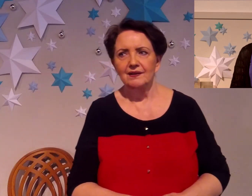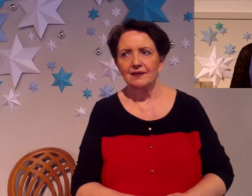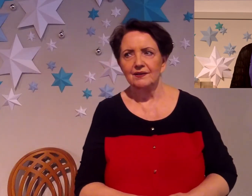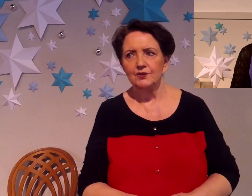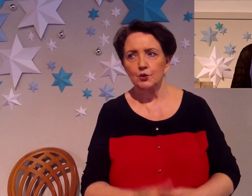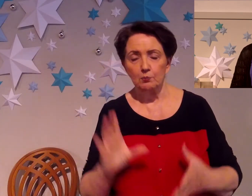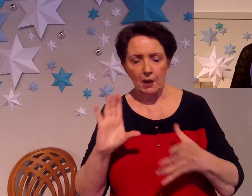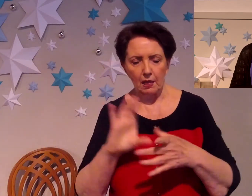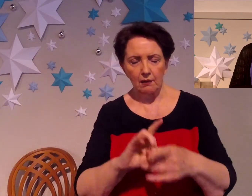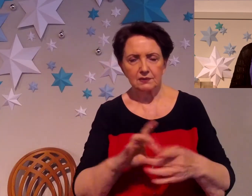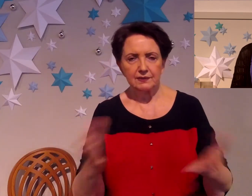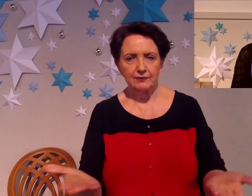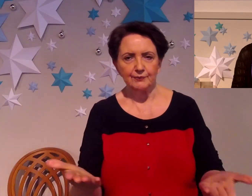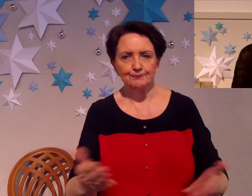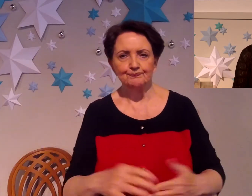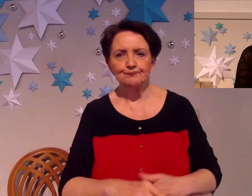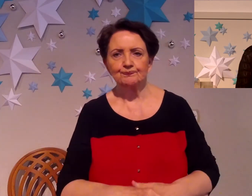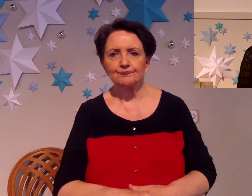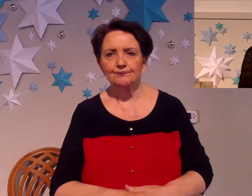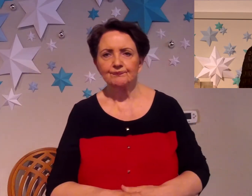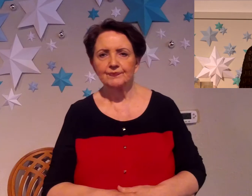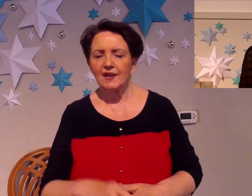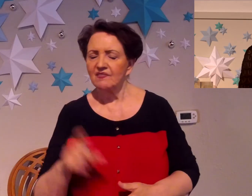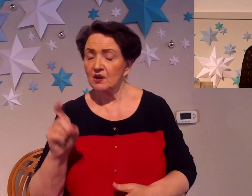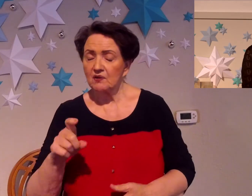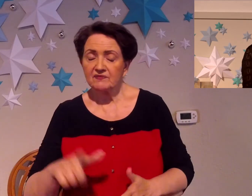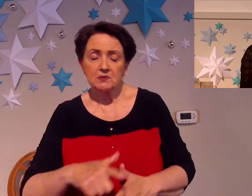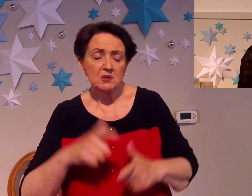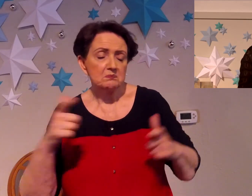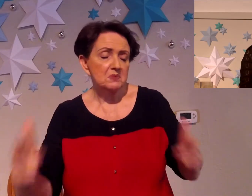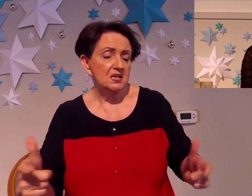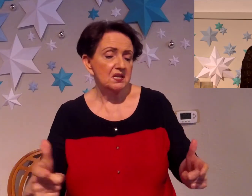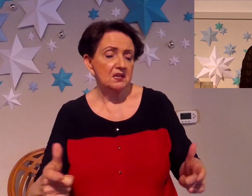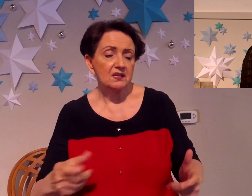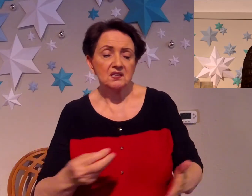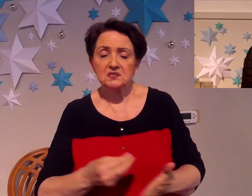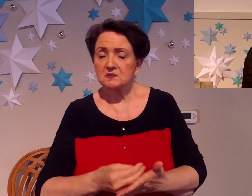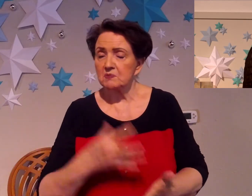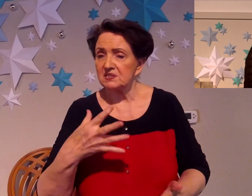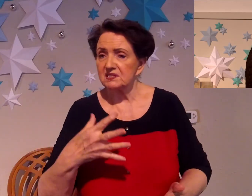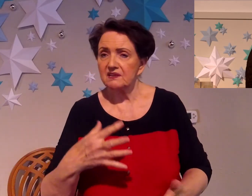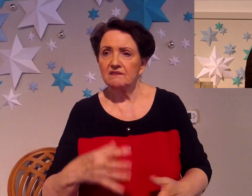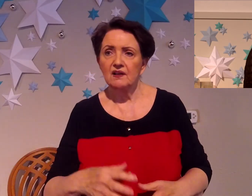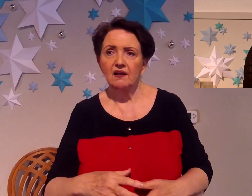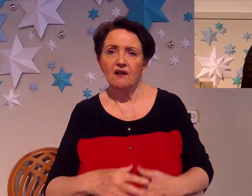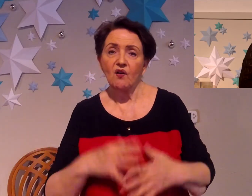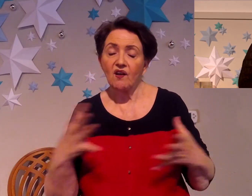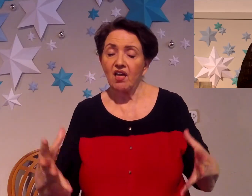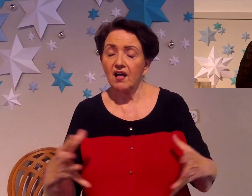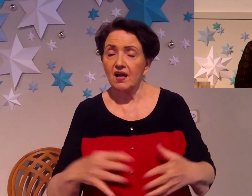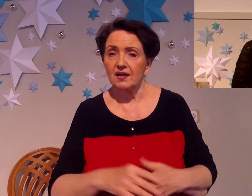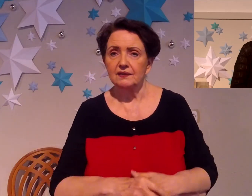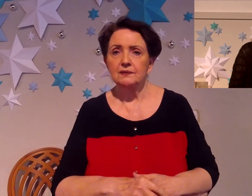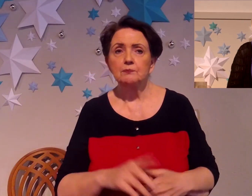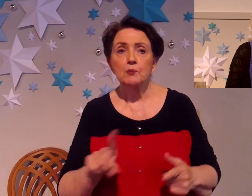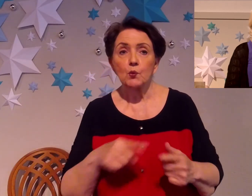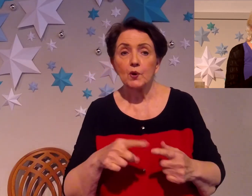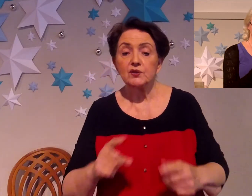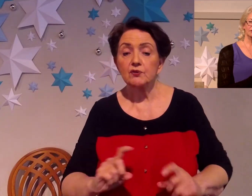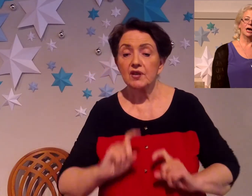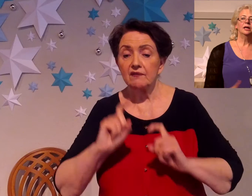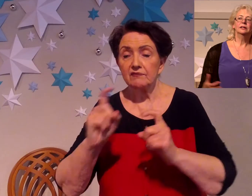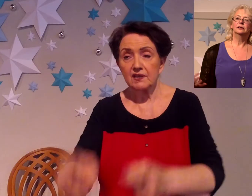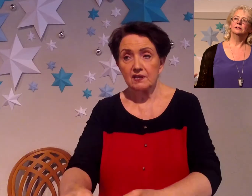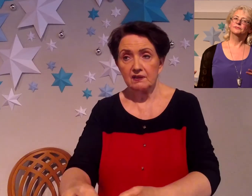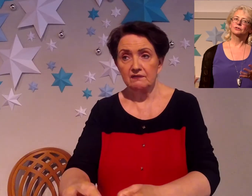here. And they don't have to be big. They don't have to be a lot. But when we give those gifts, whether